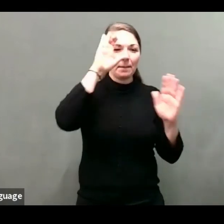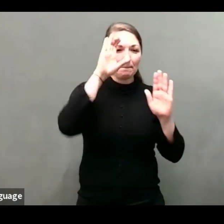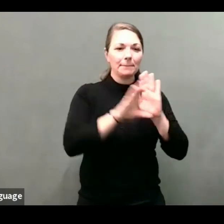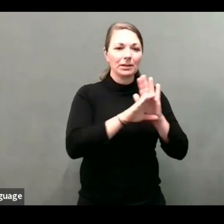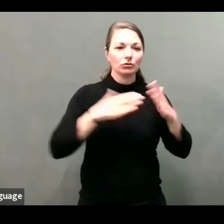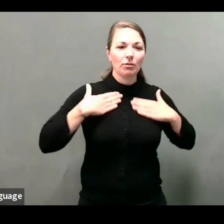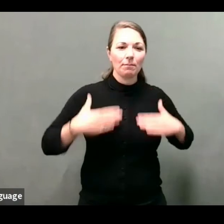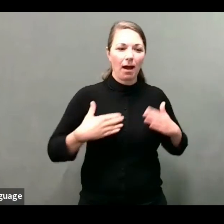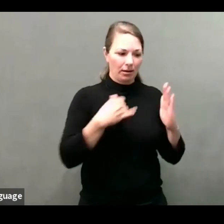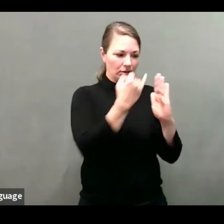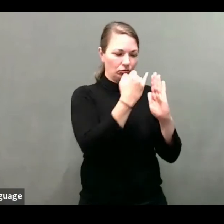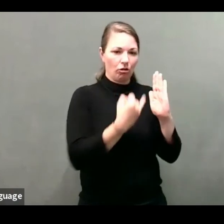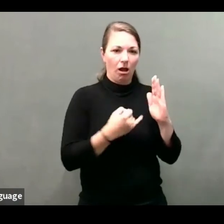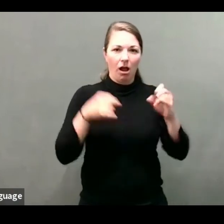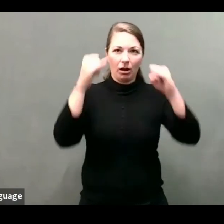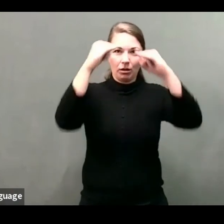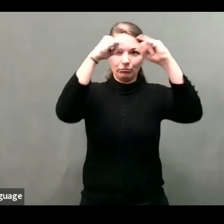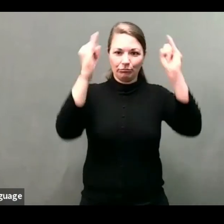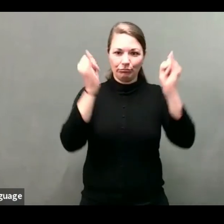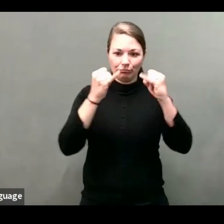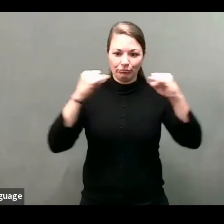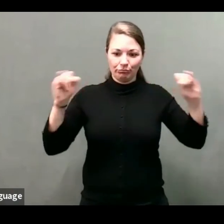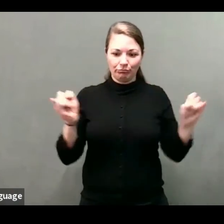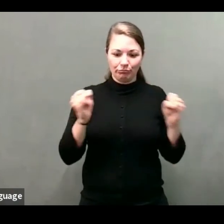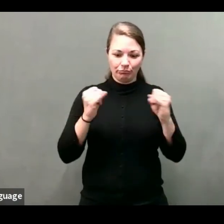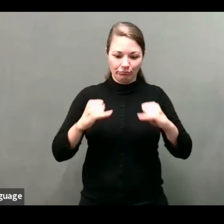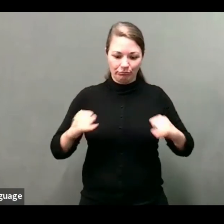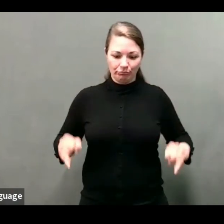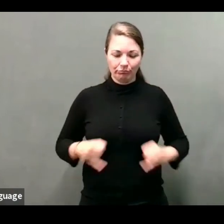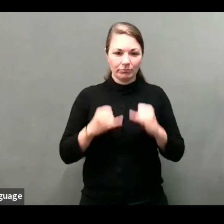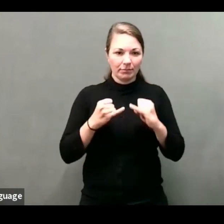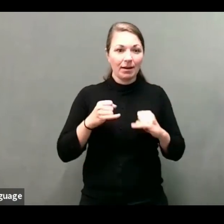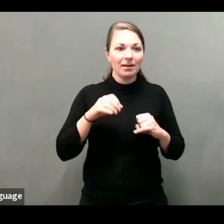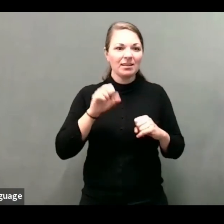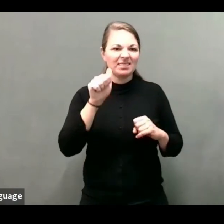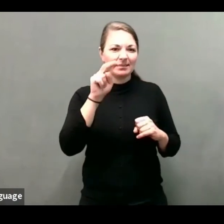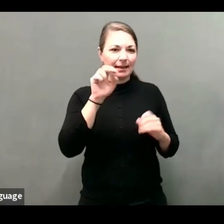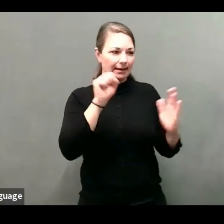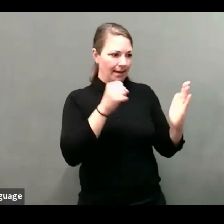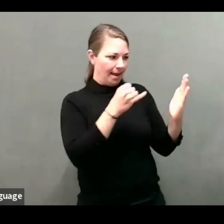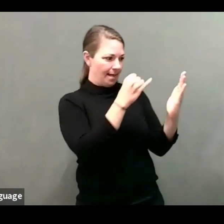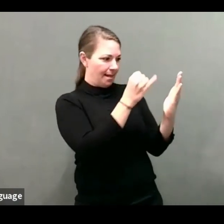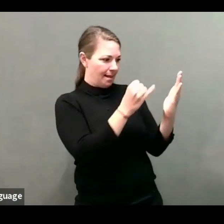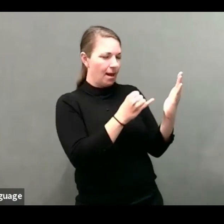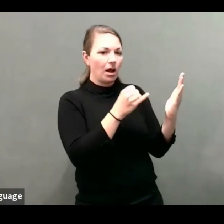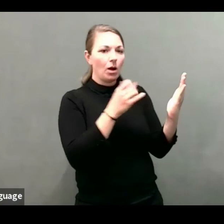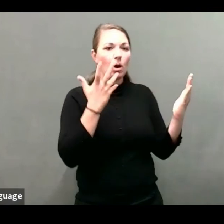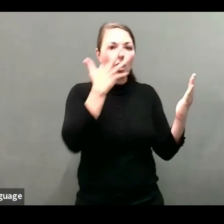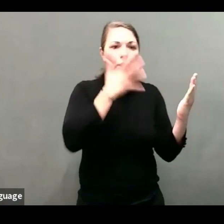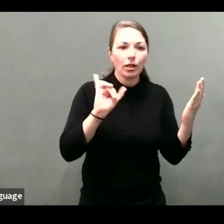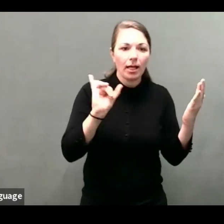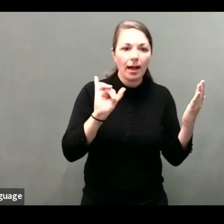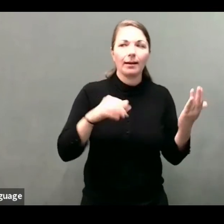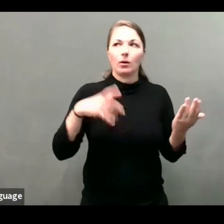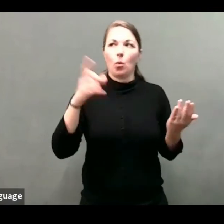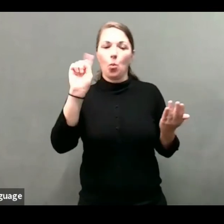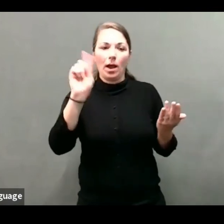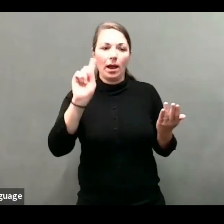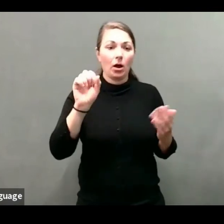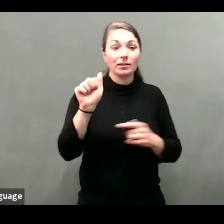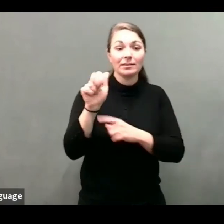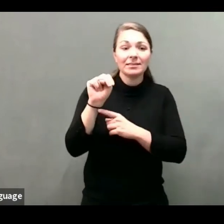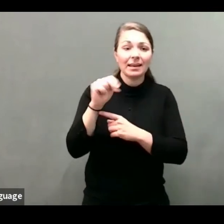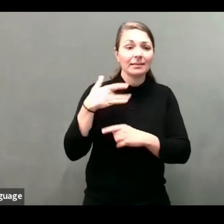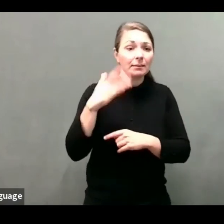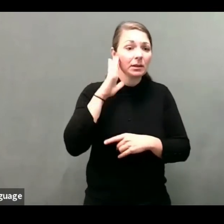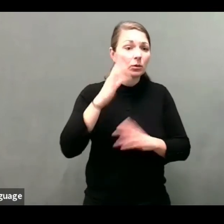anything abnormal on the patient's body that they're seeing. Typically, this means that they will draw the wound, they'll describe it,